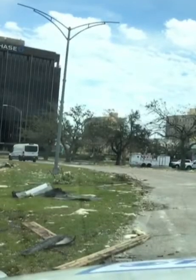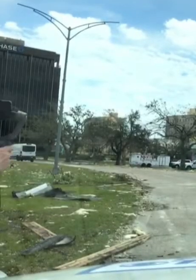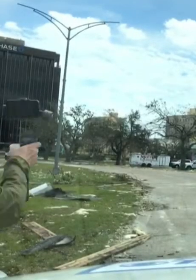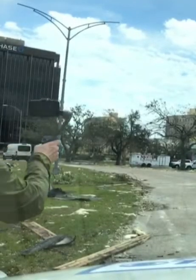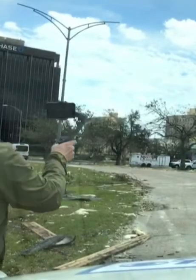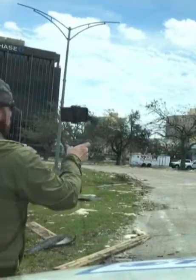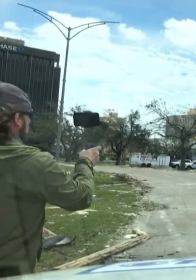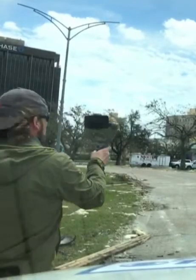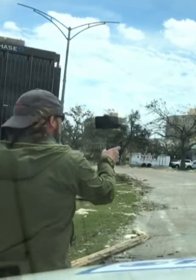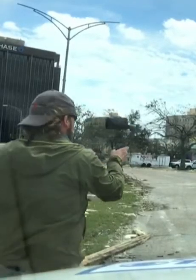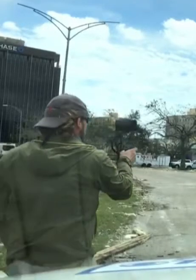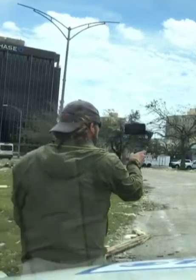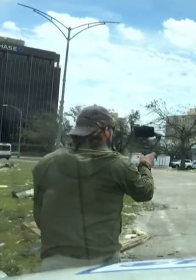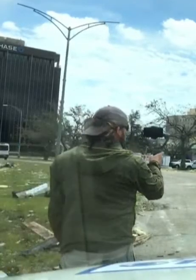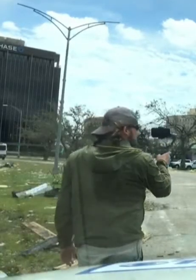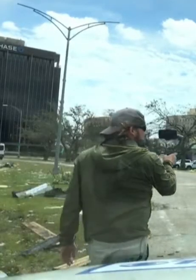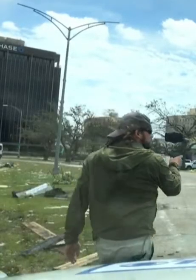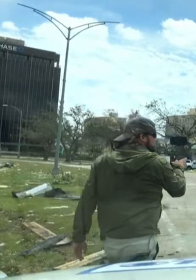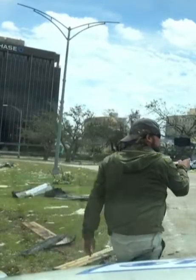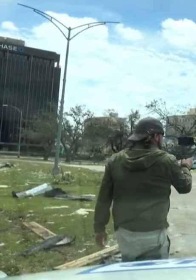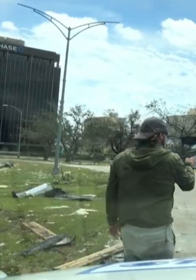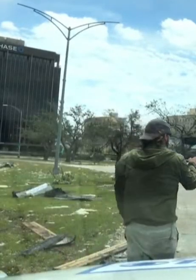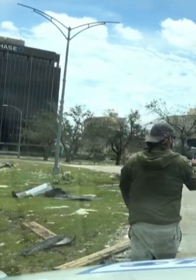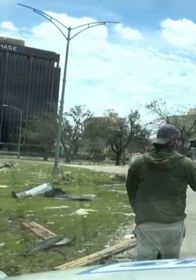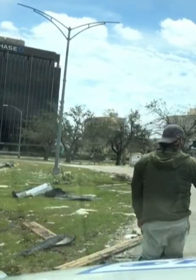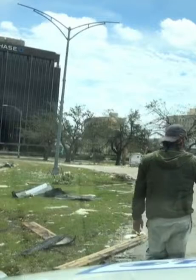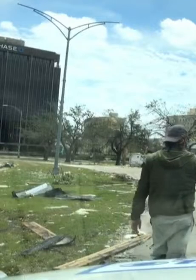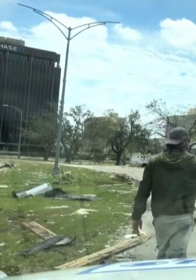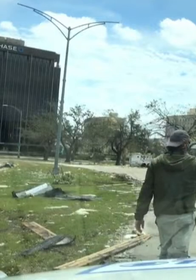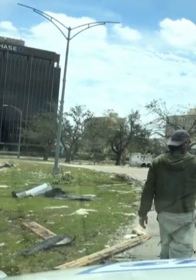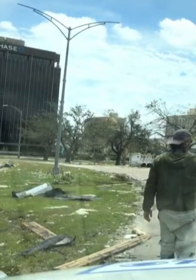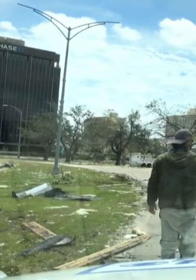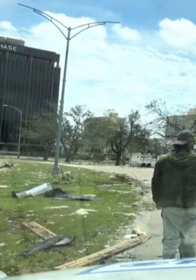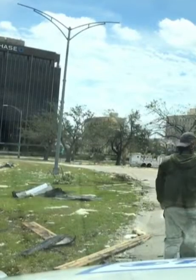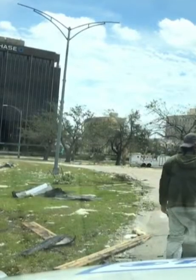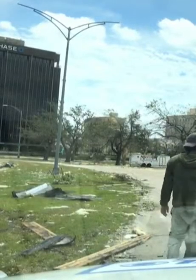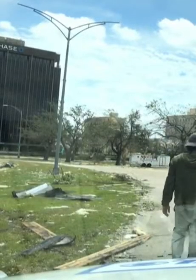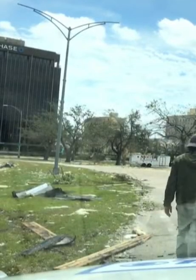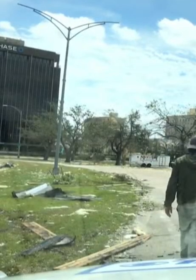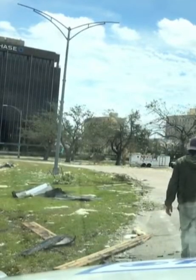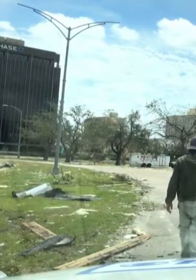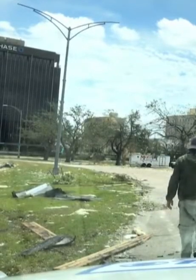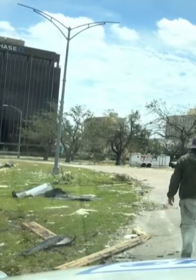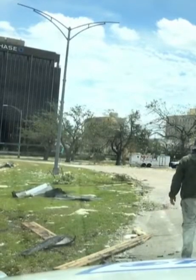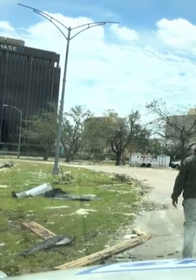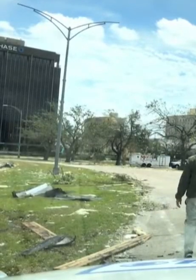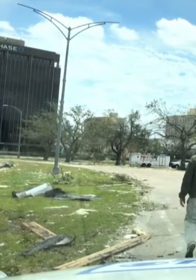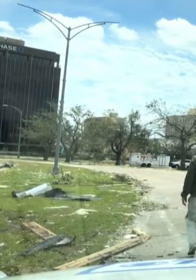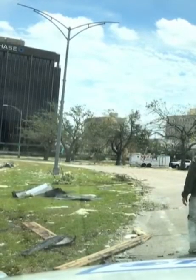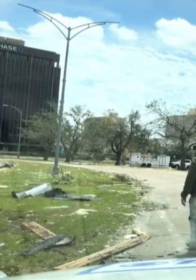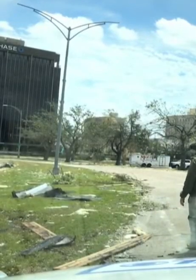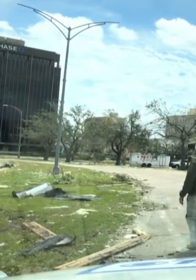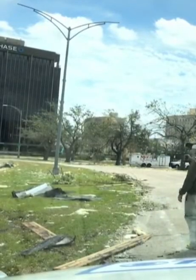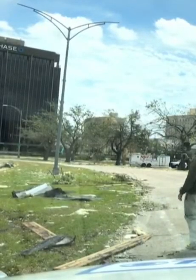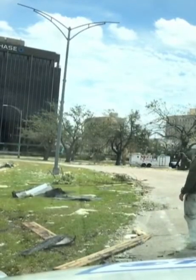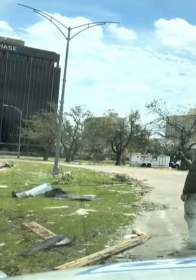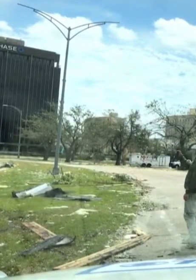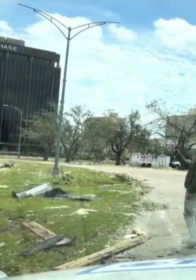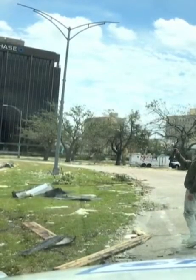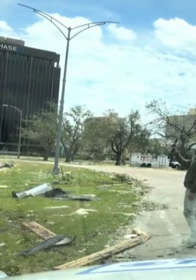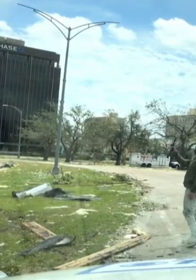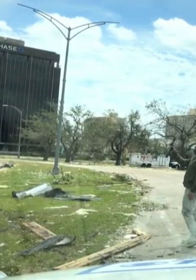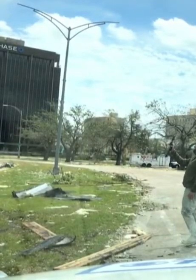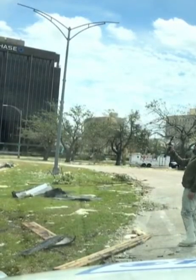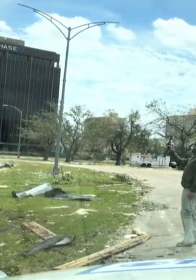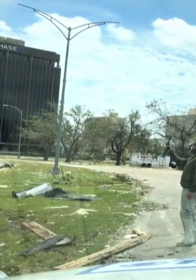trucks certainly coming in from eastern sections of I-10 from the Lafayette area